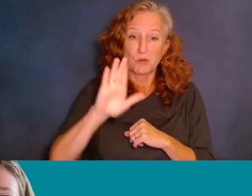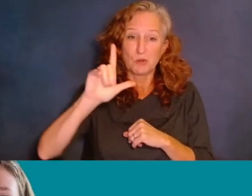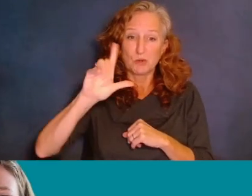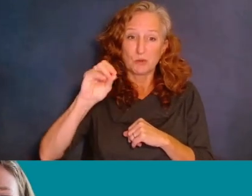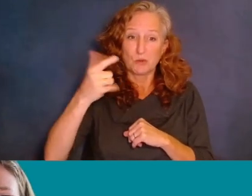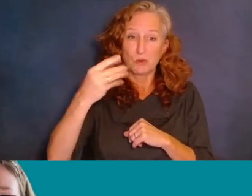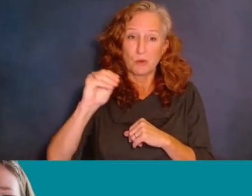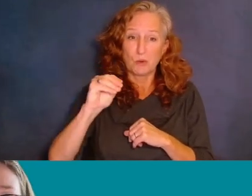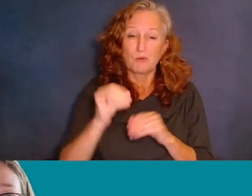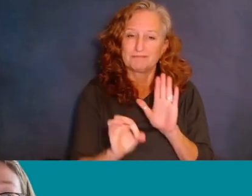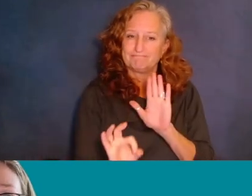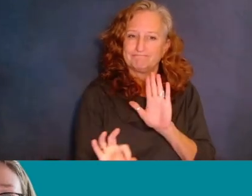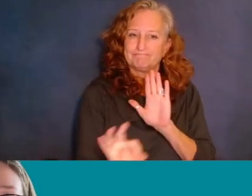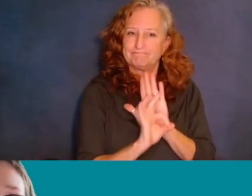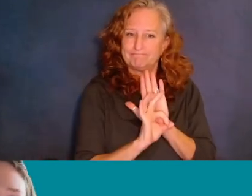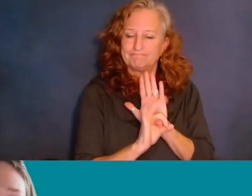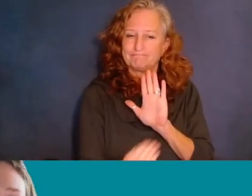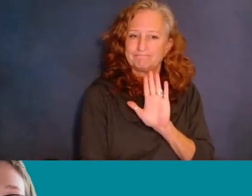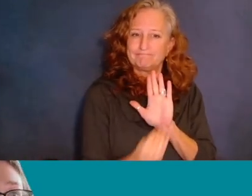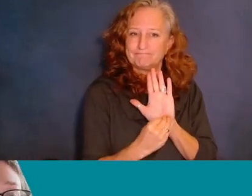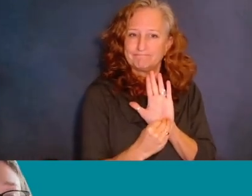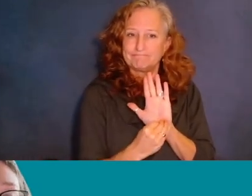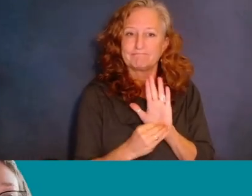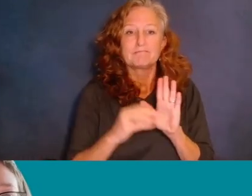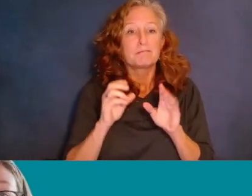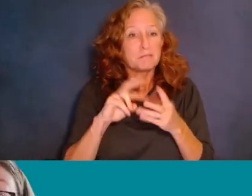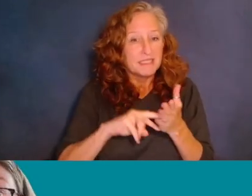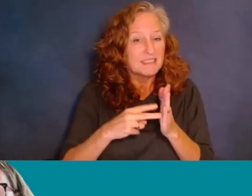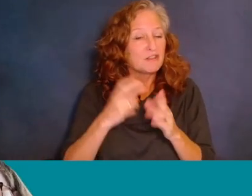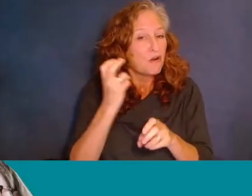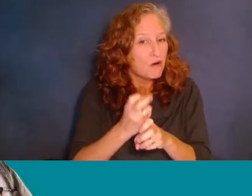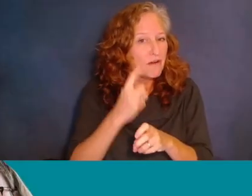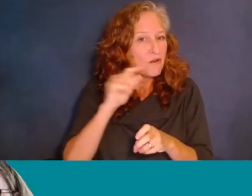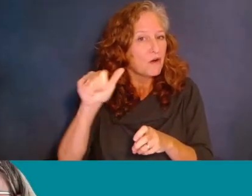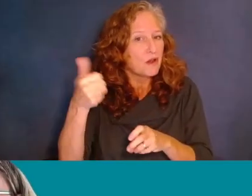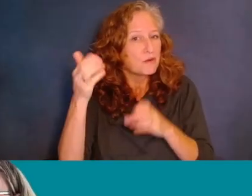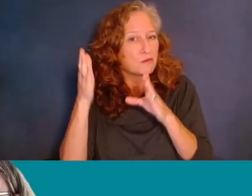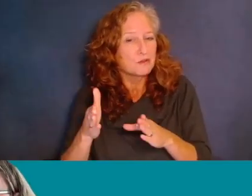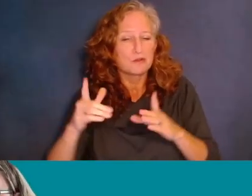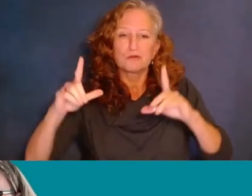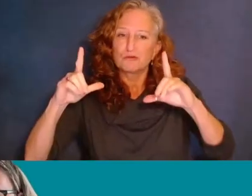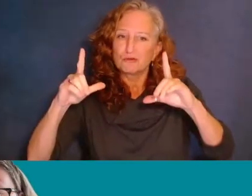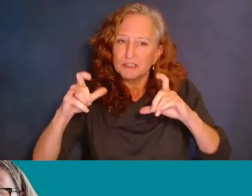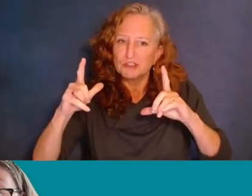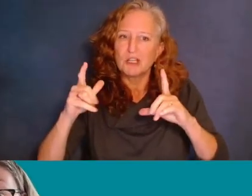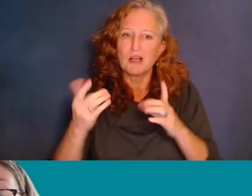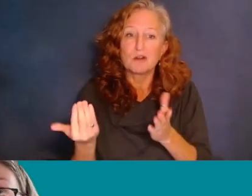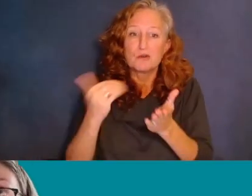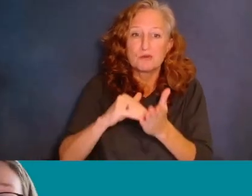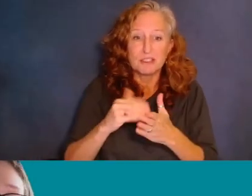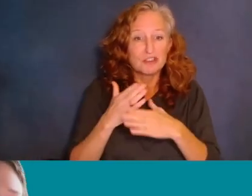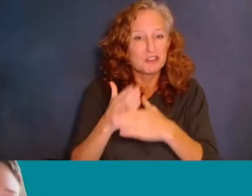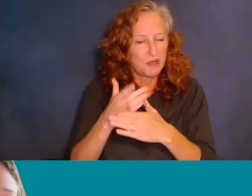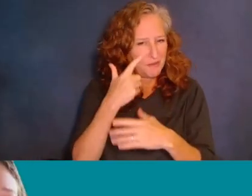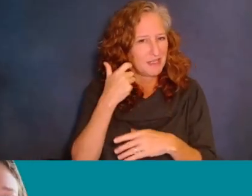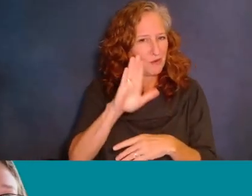harder for anyone that's going to screenshot or reshare that your logo is there. So even if they do, the